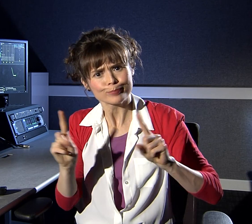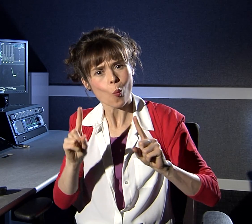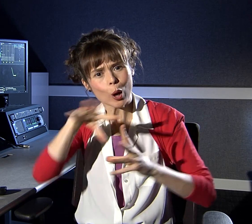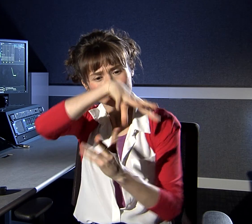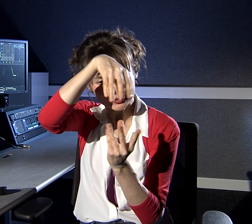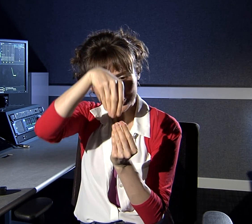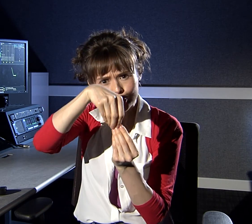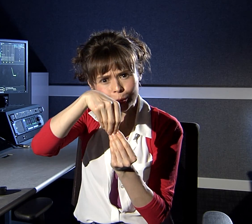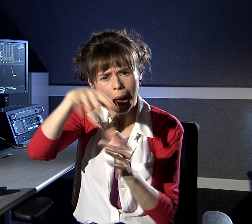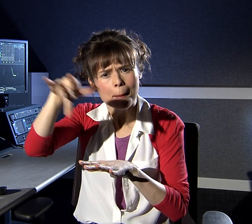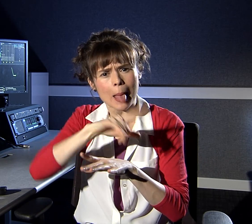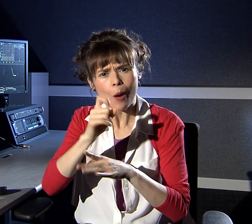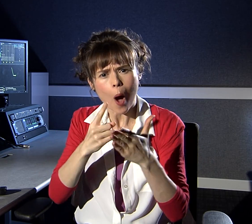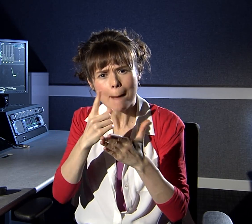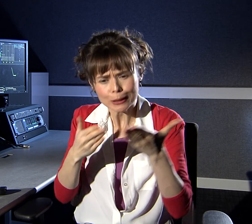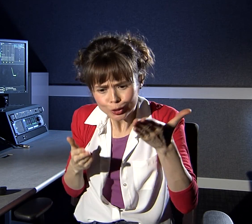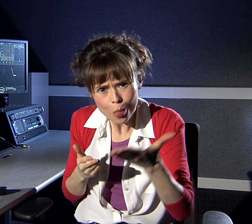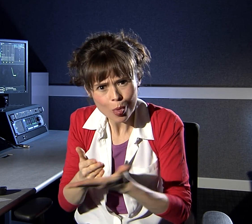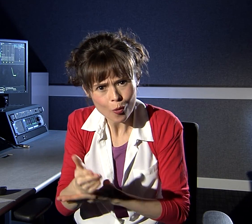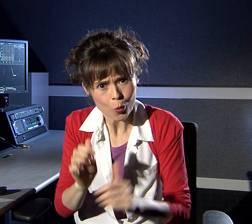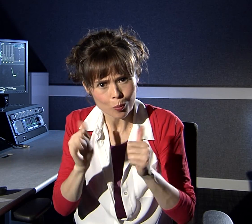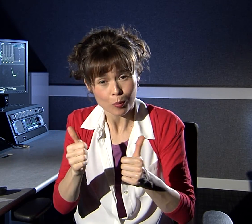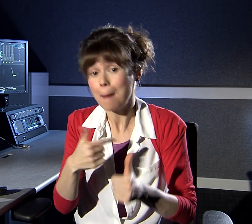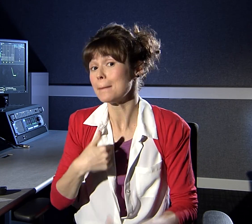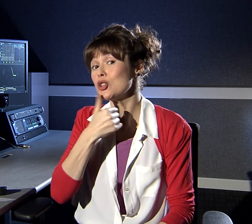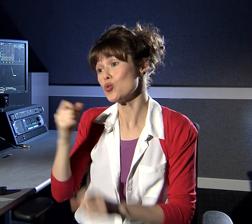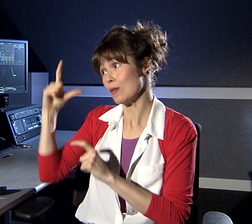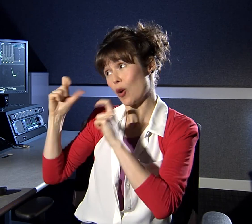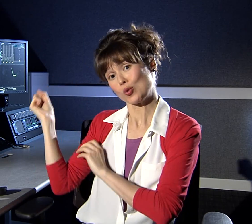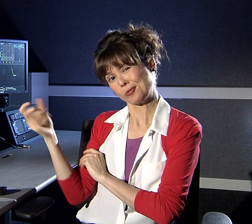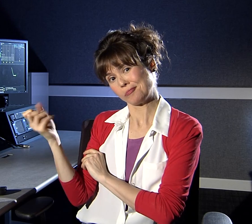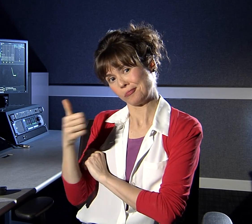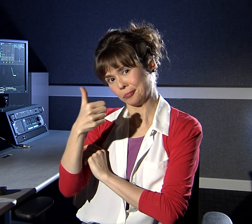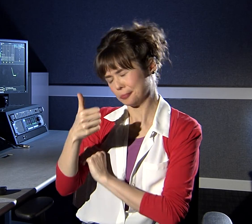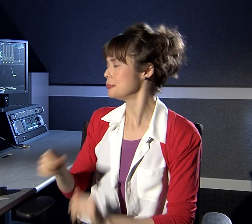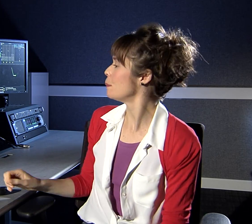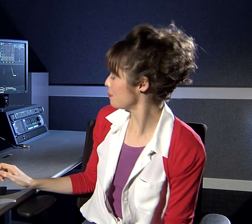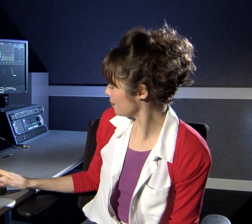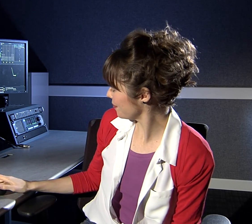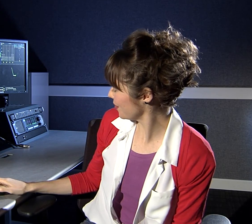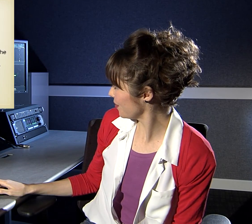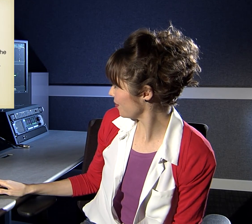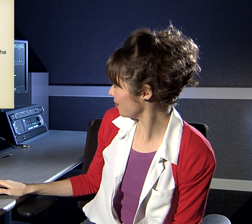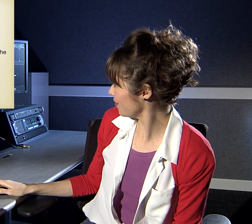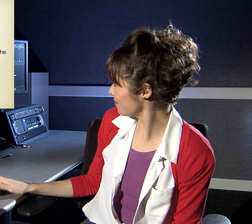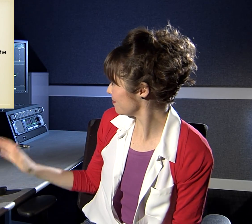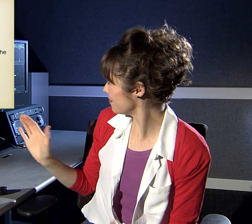So now I'm going to give a brief synopsis of the play, detailing what happens throughout. I'm going to use some photographs